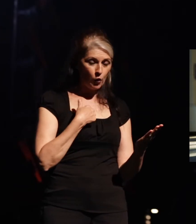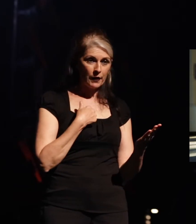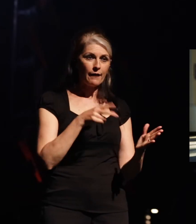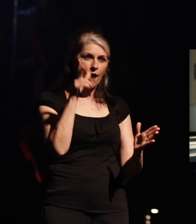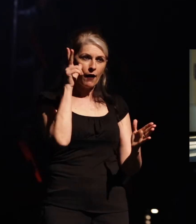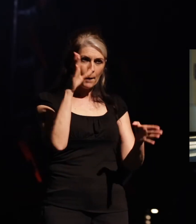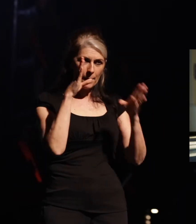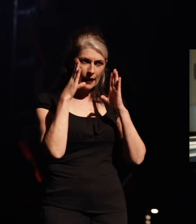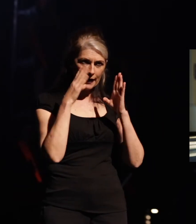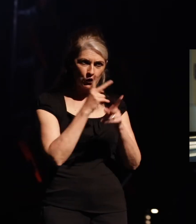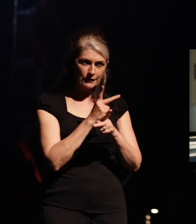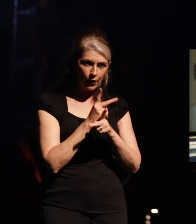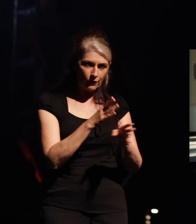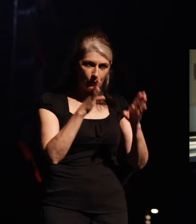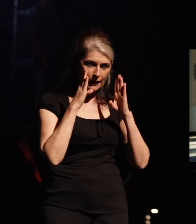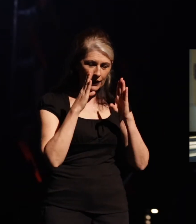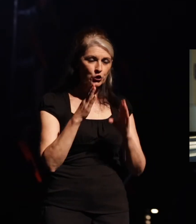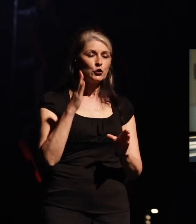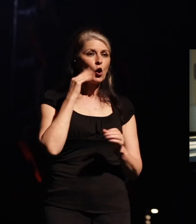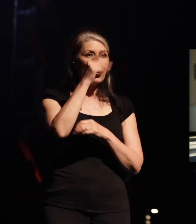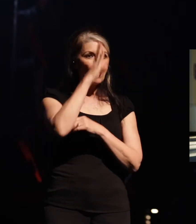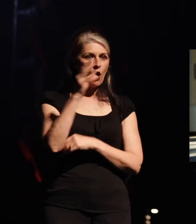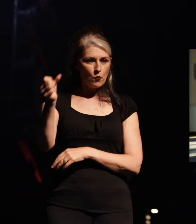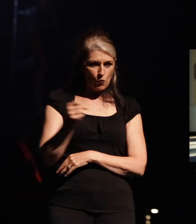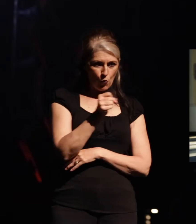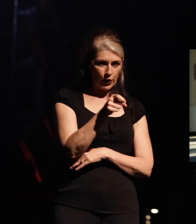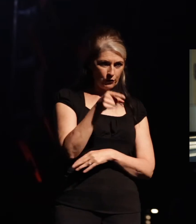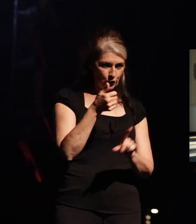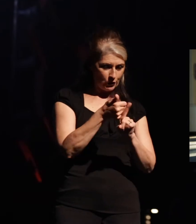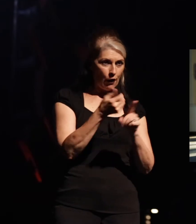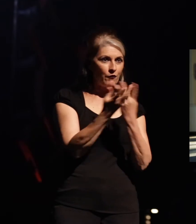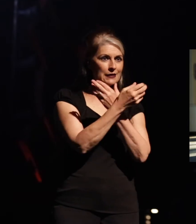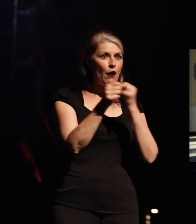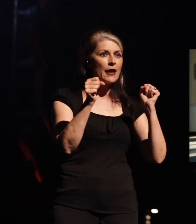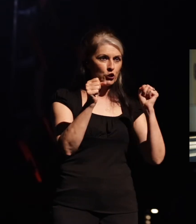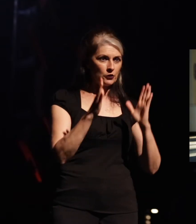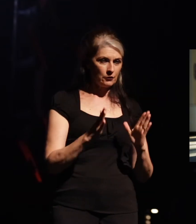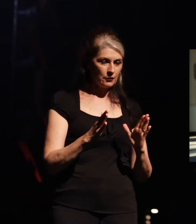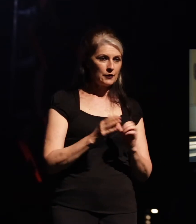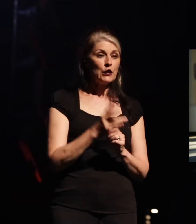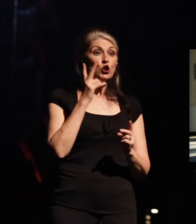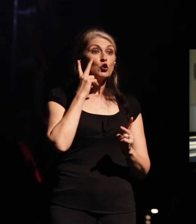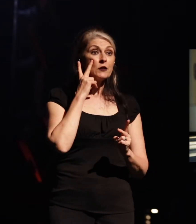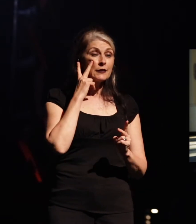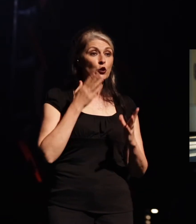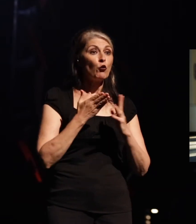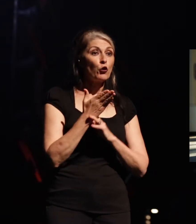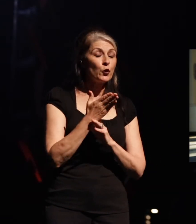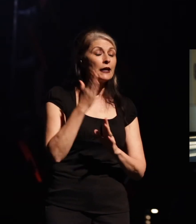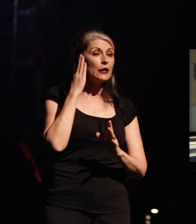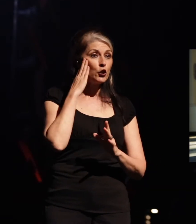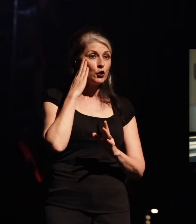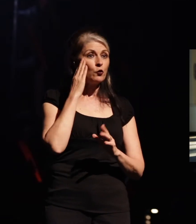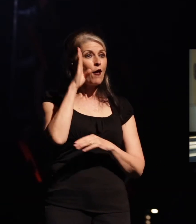carefully, and I want you to know that God brought you to salvation to see you through this, because he knew trouble was